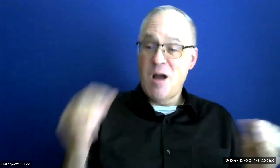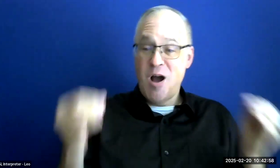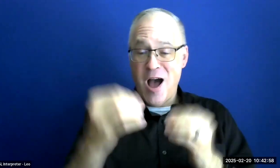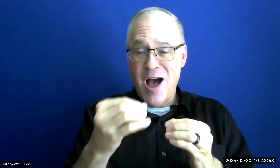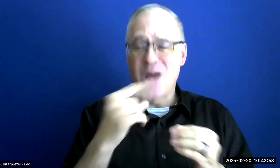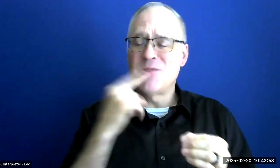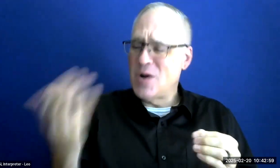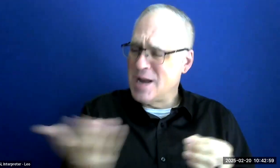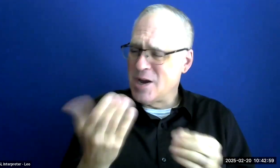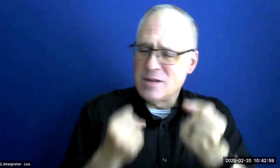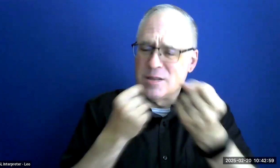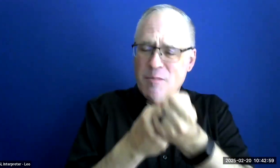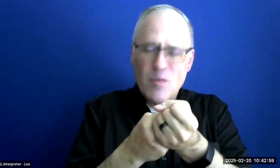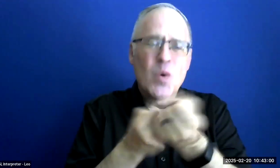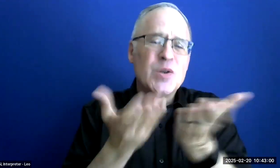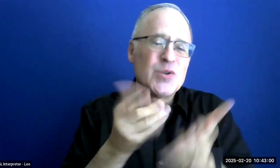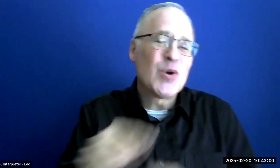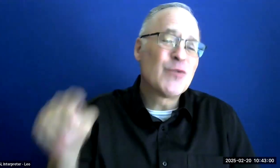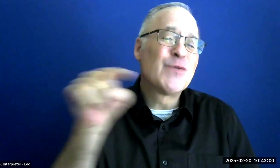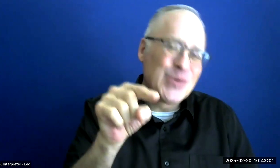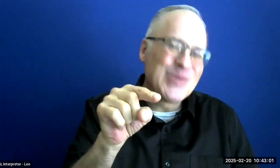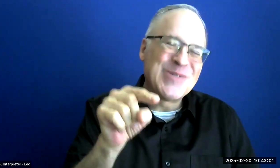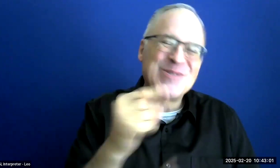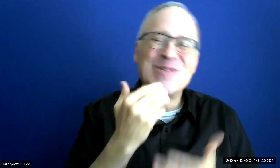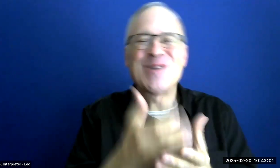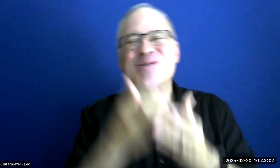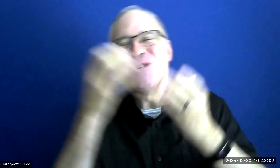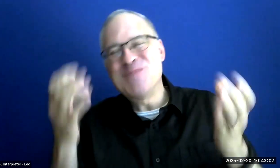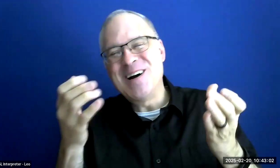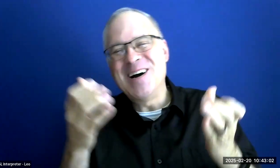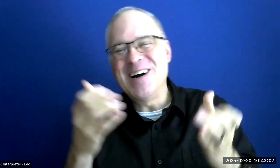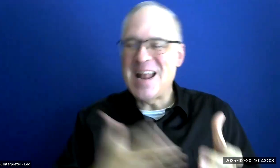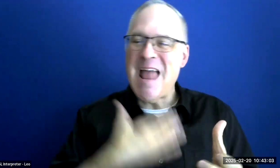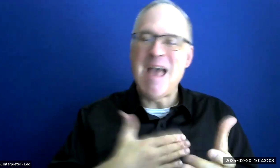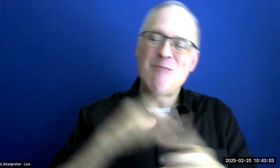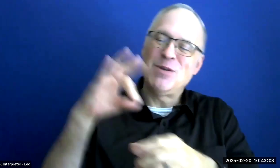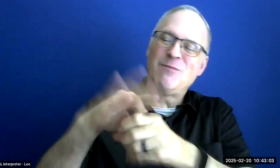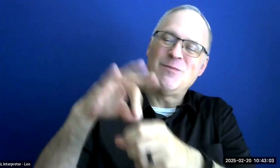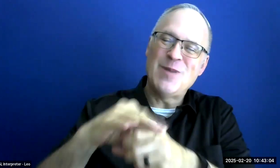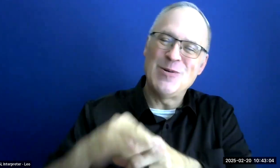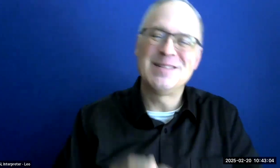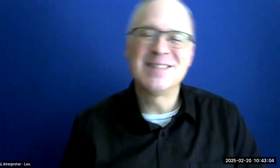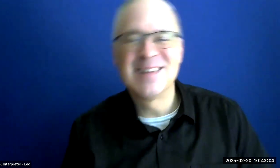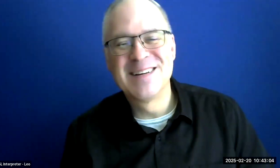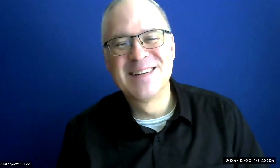serve, we are here to do it. Thank you so much, and happy ratifying.